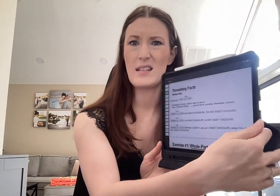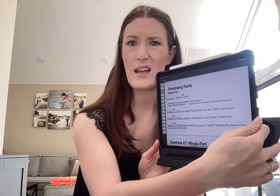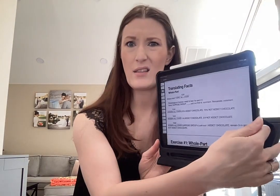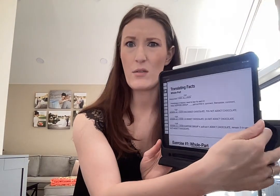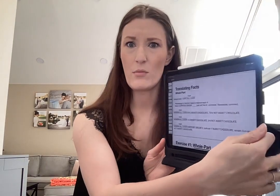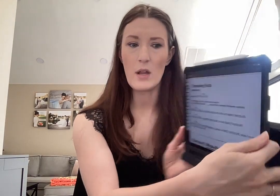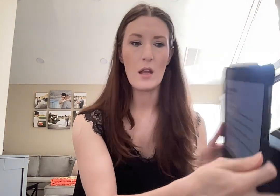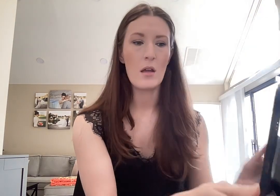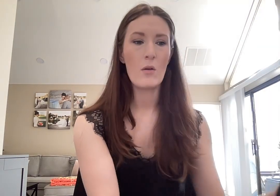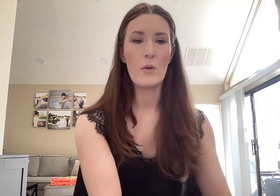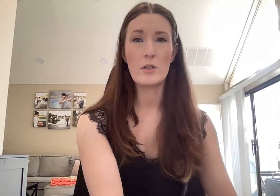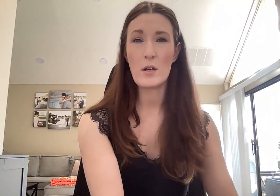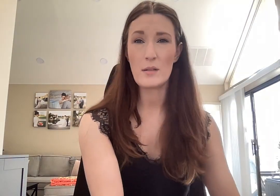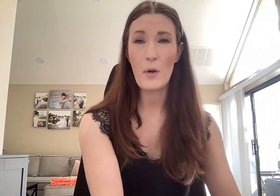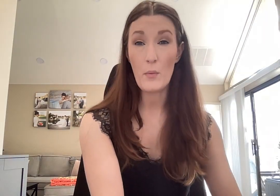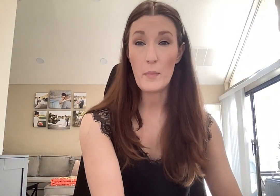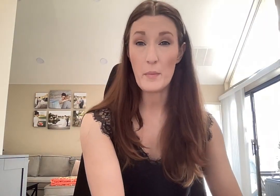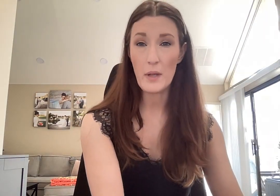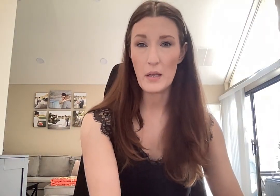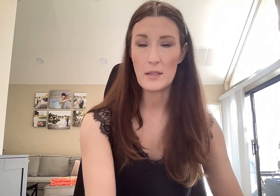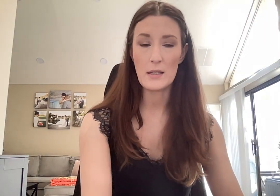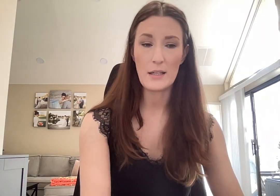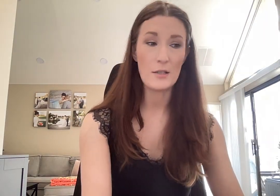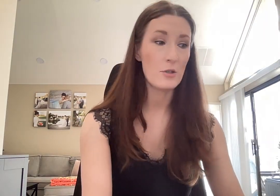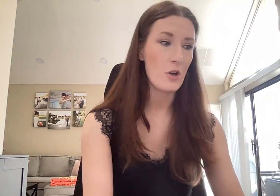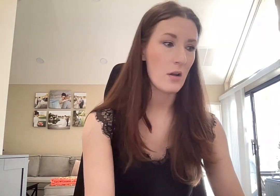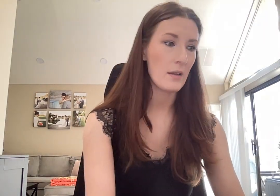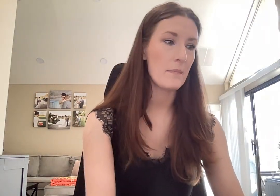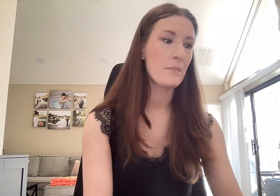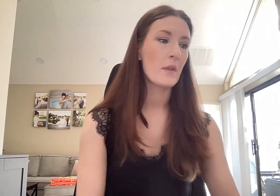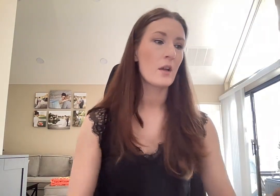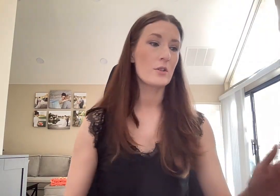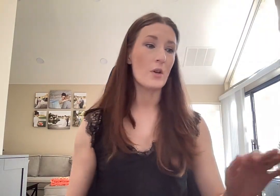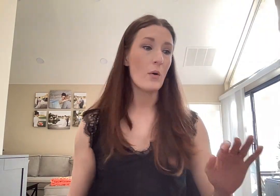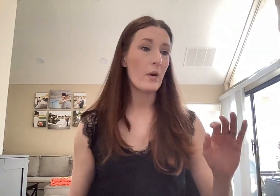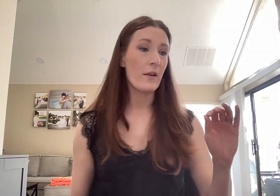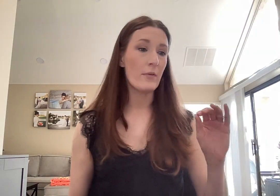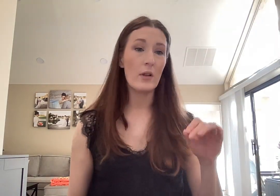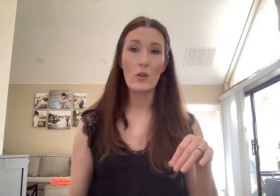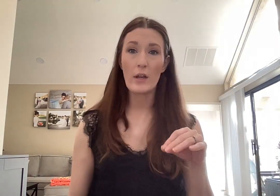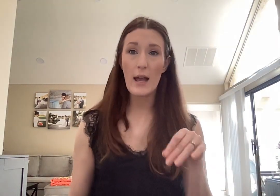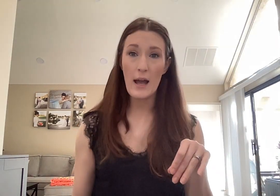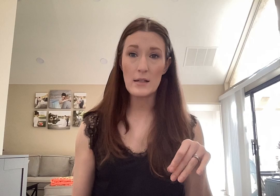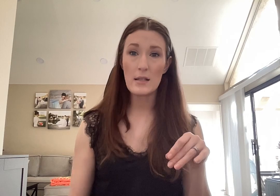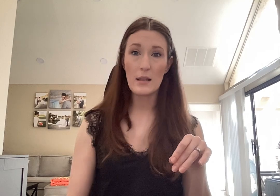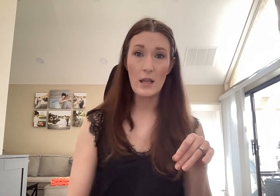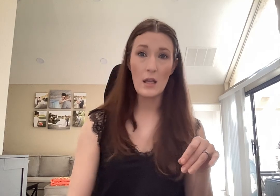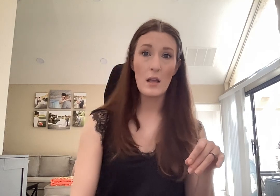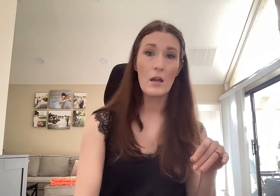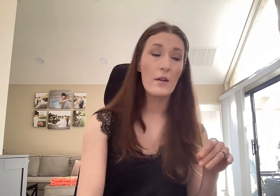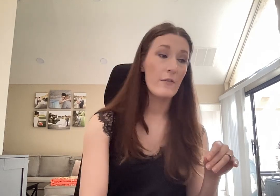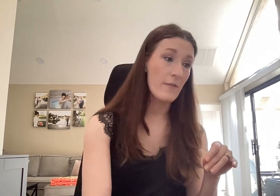slide 3 where it talks about women being addicted to chocolate. So if we look at the